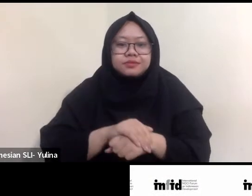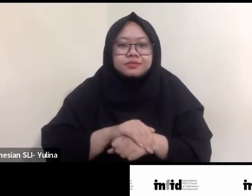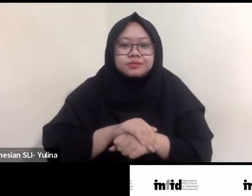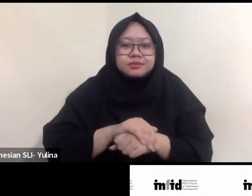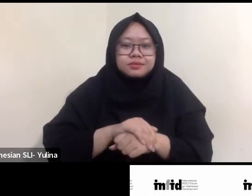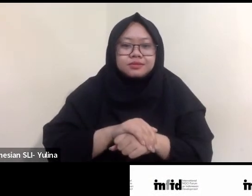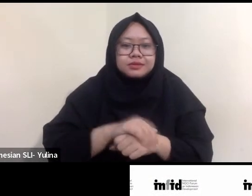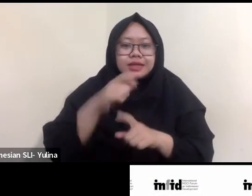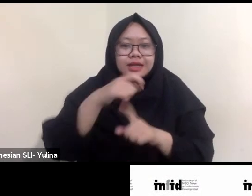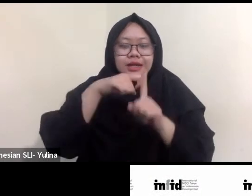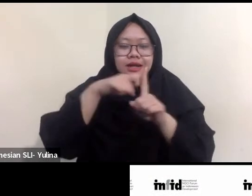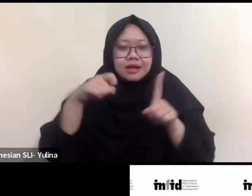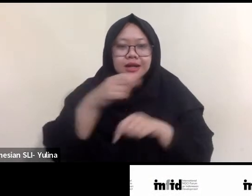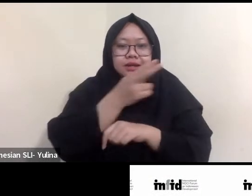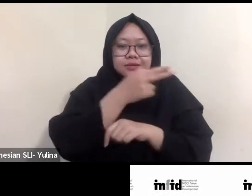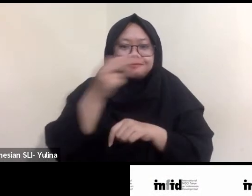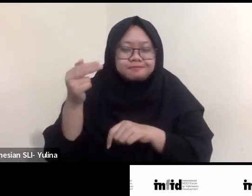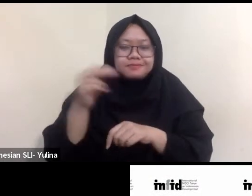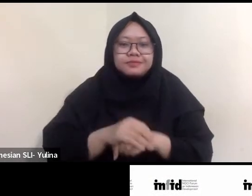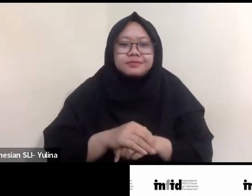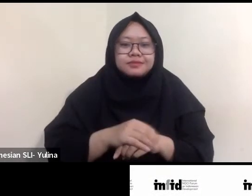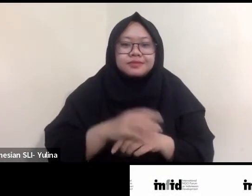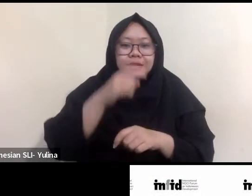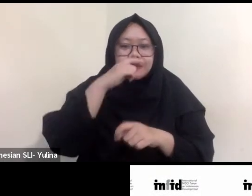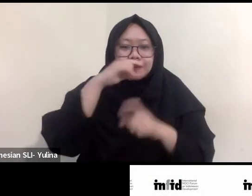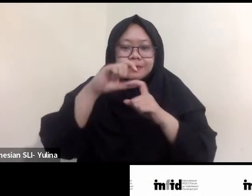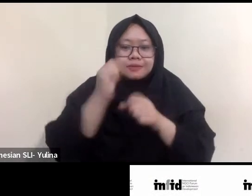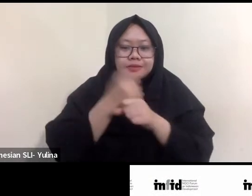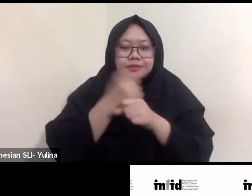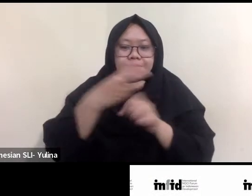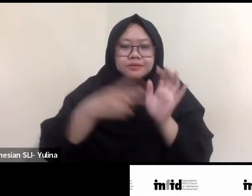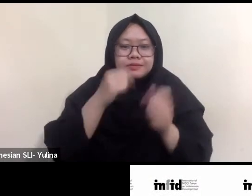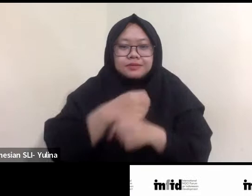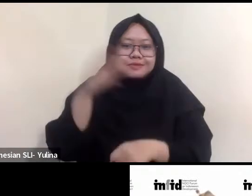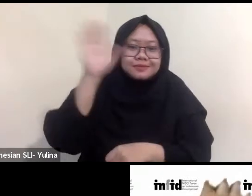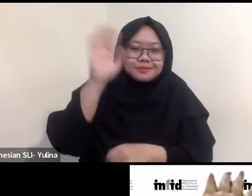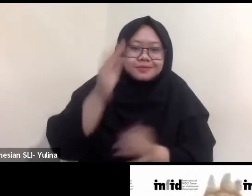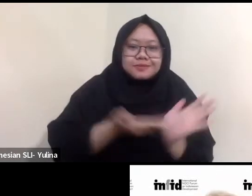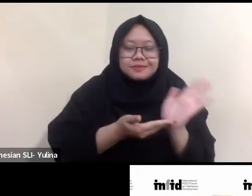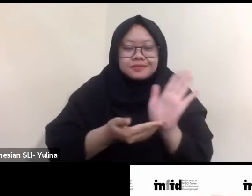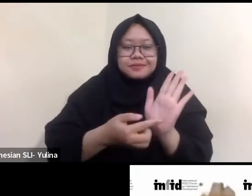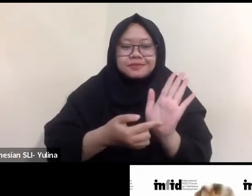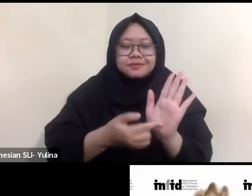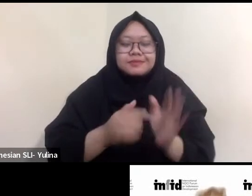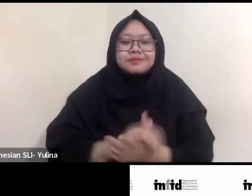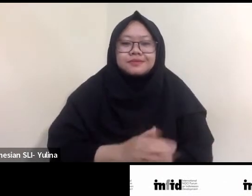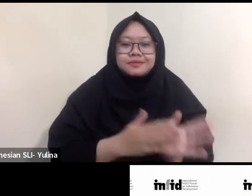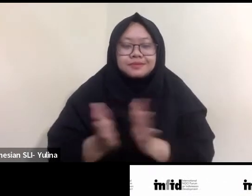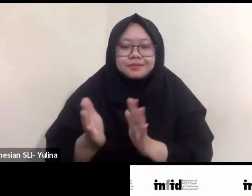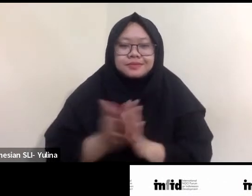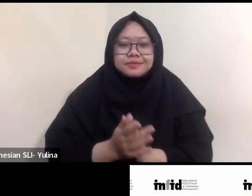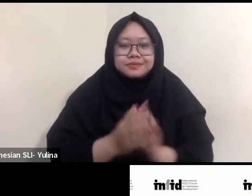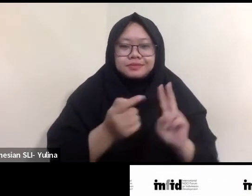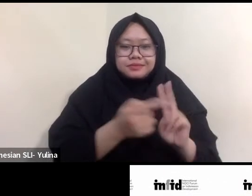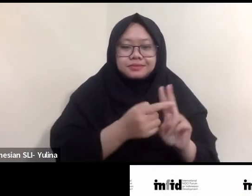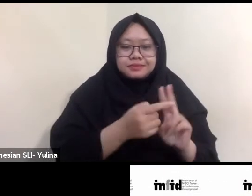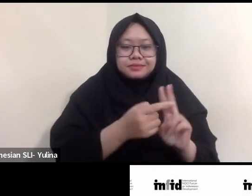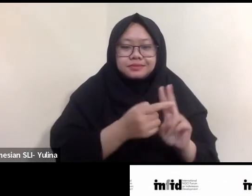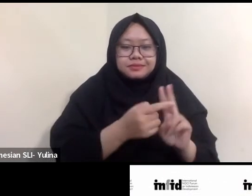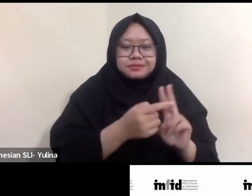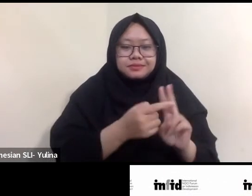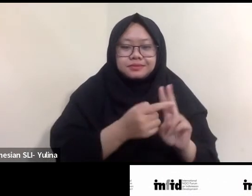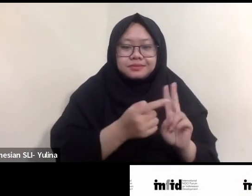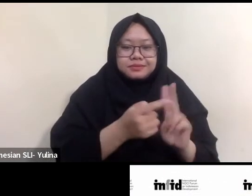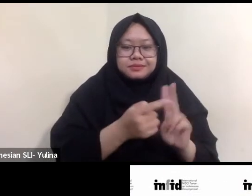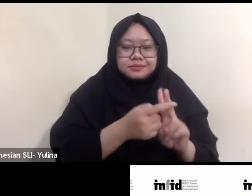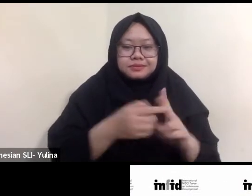and Development. So Mr. Sugeng, maybe you can wave your hand so we can see you. And we also have Dr. Iwan Syahril,